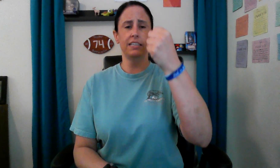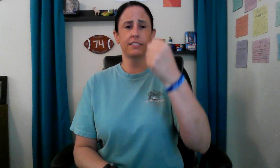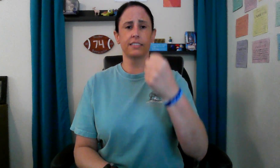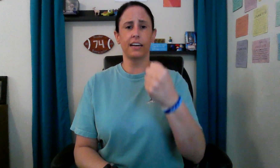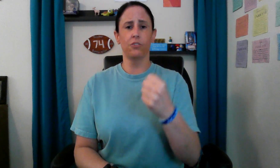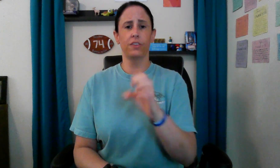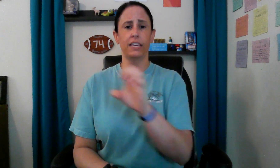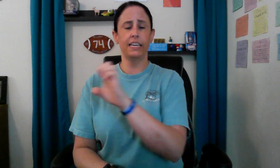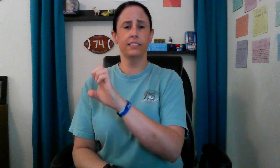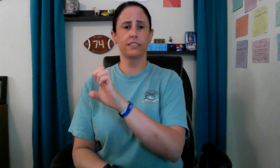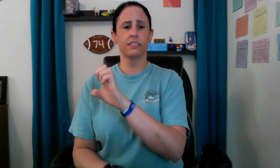southeast, southeast,